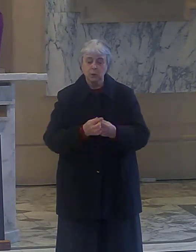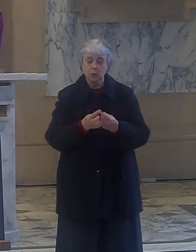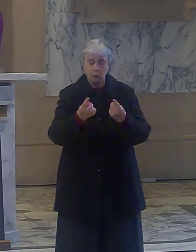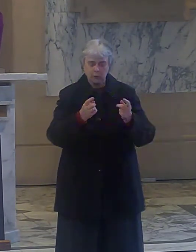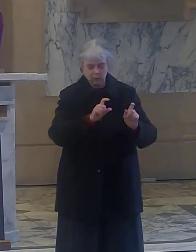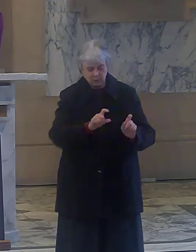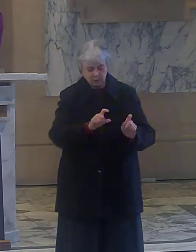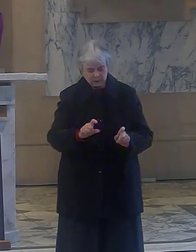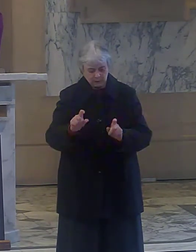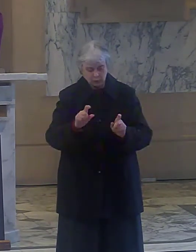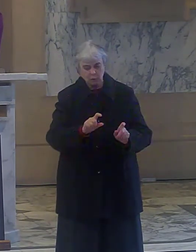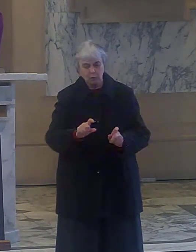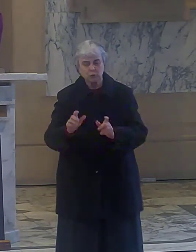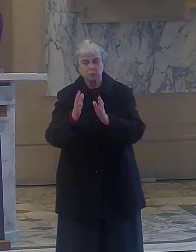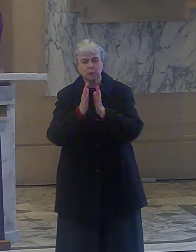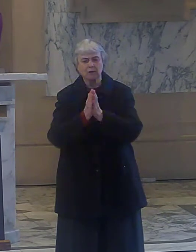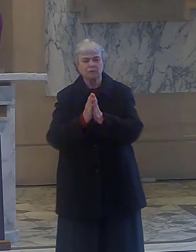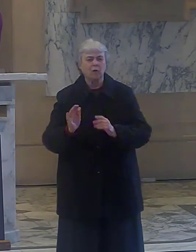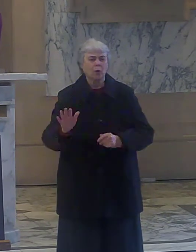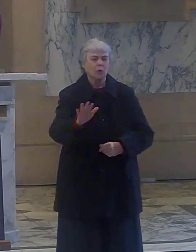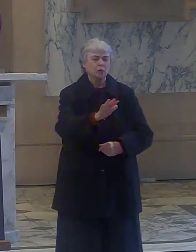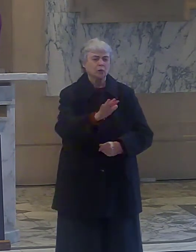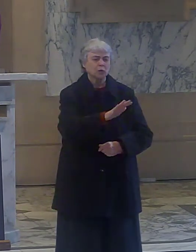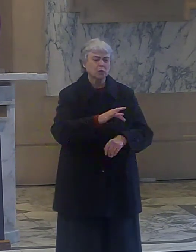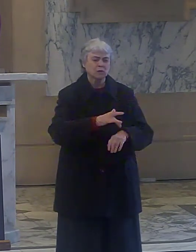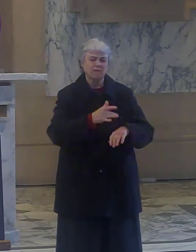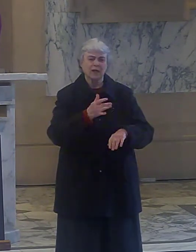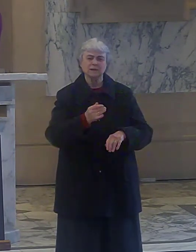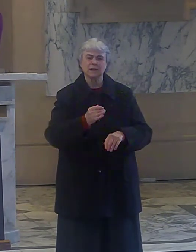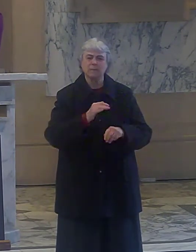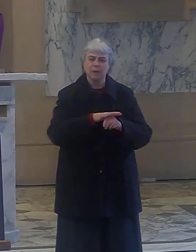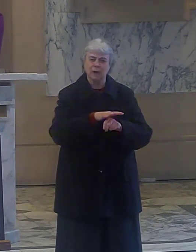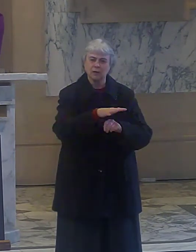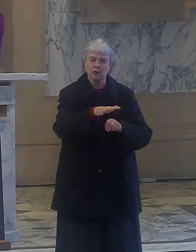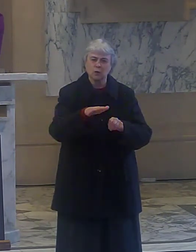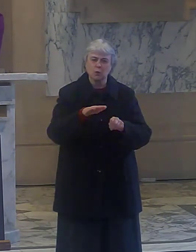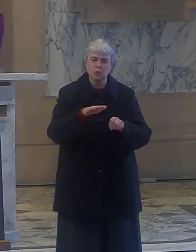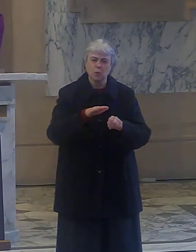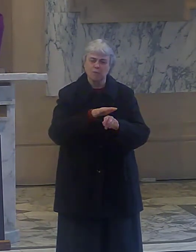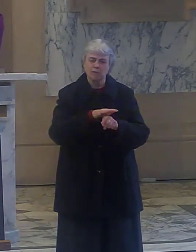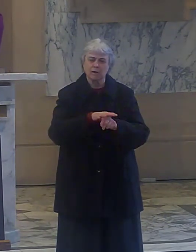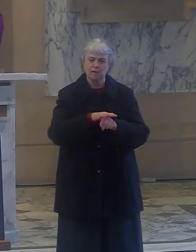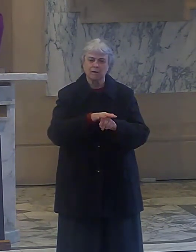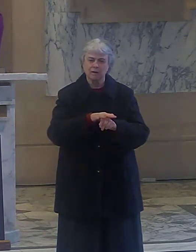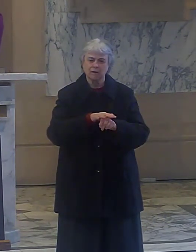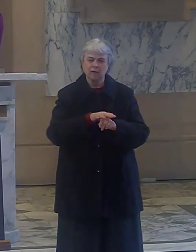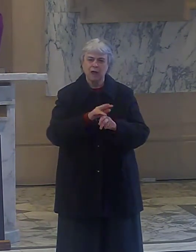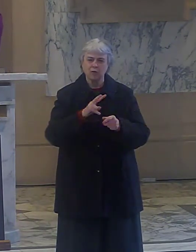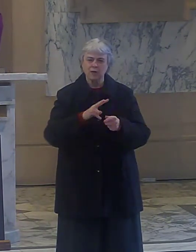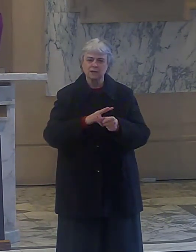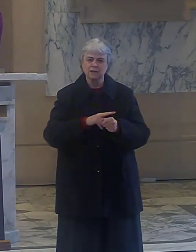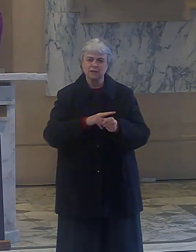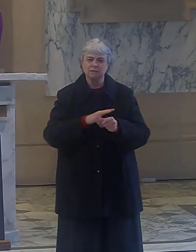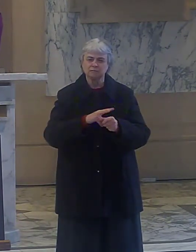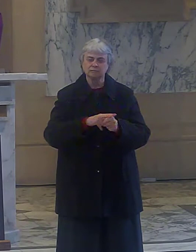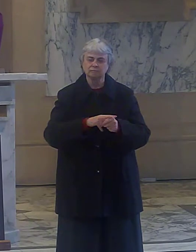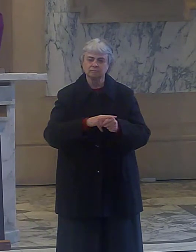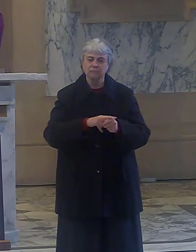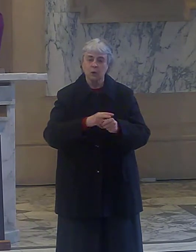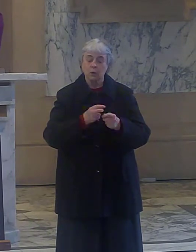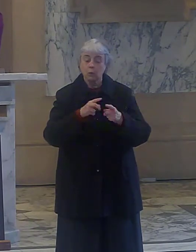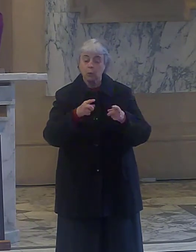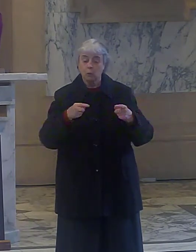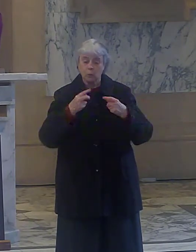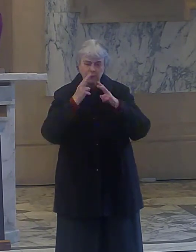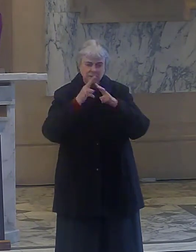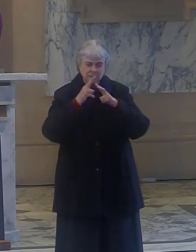pray for all those affected by the covered virus we see